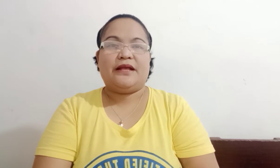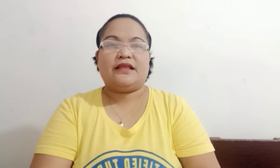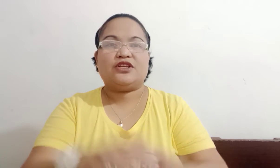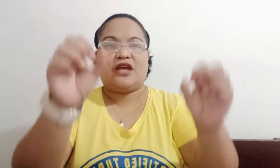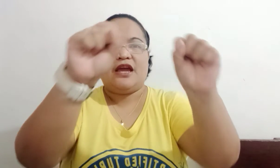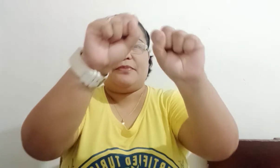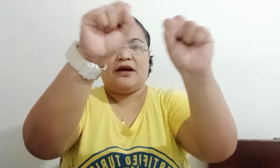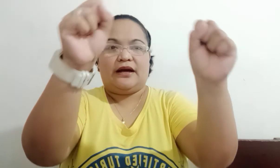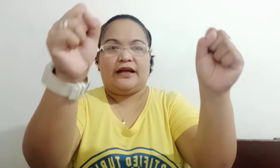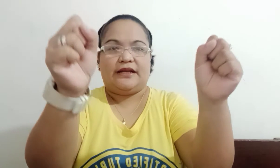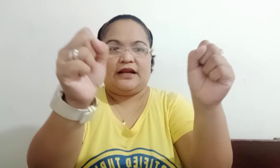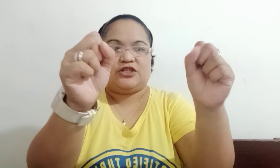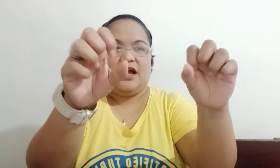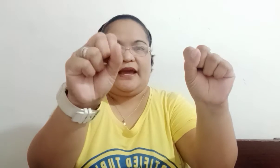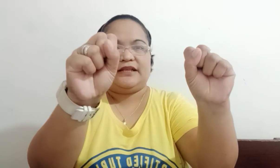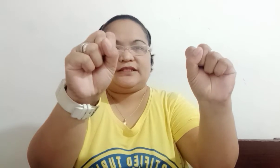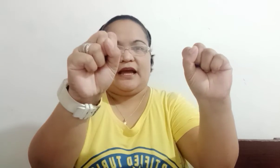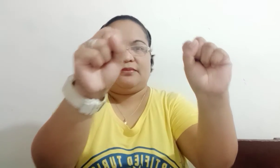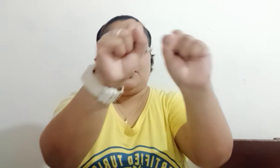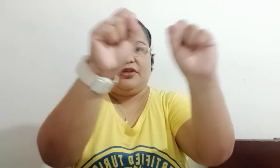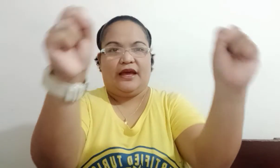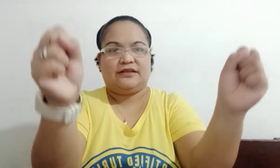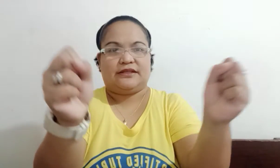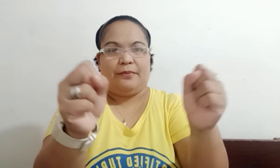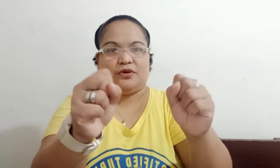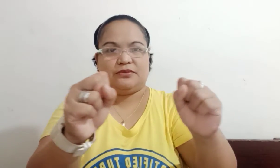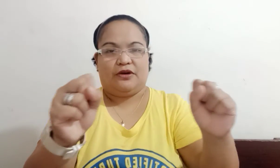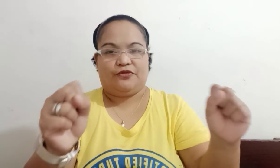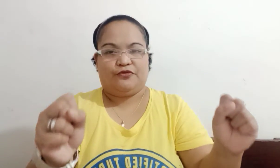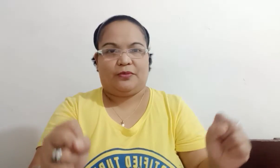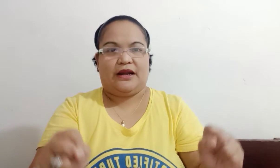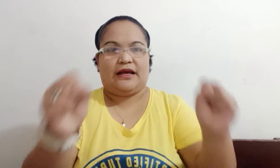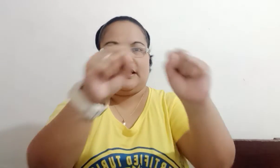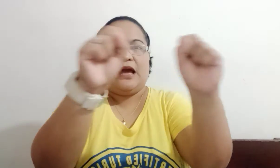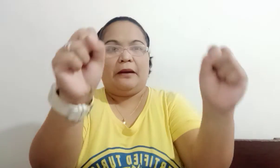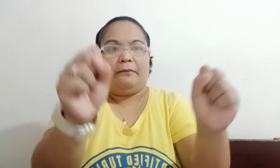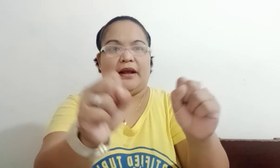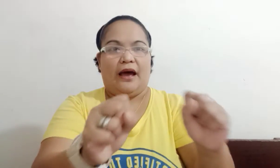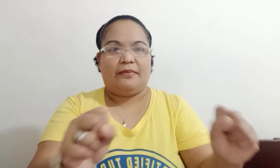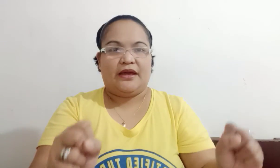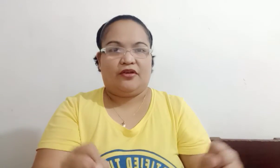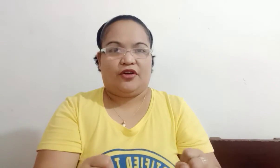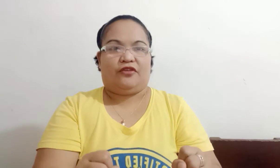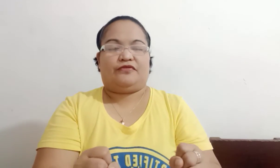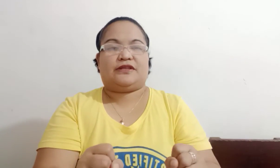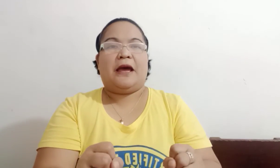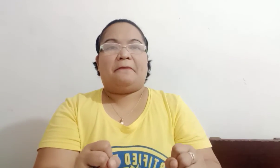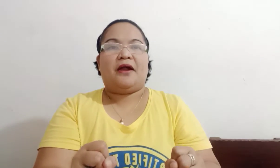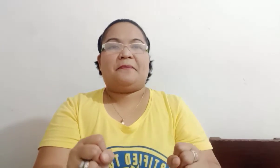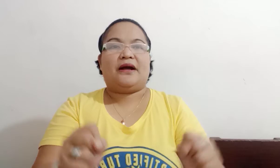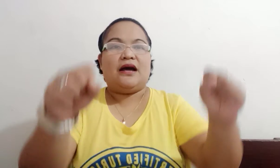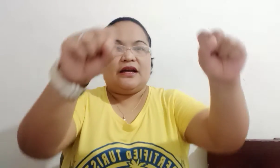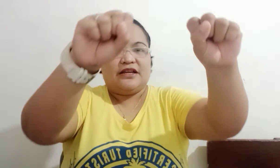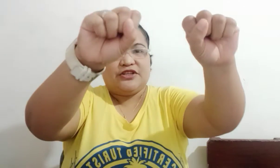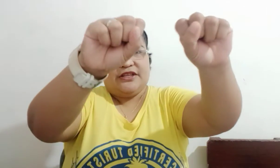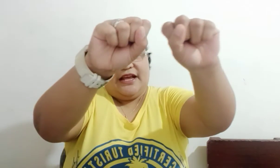nating shape, ganyan lang siya, S sign both ends, tapos mag-form ka lang ng maraming curves. Pero pag isinig